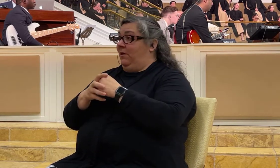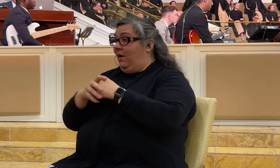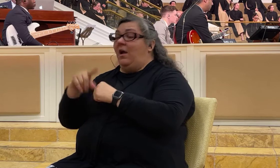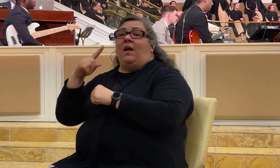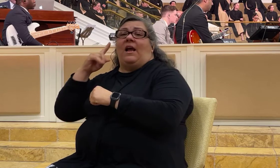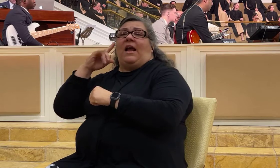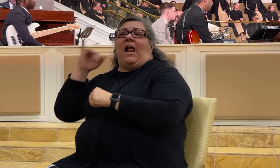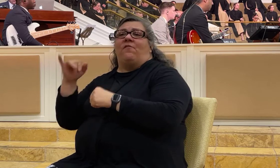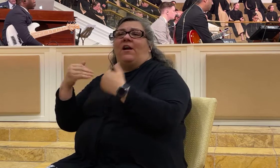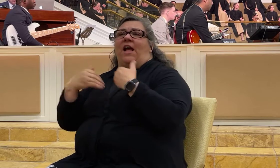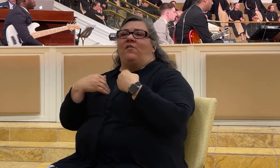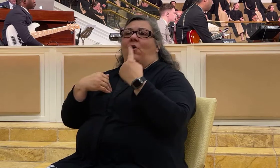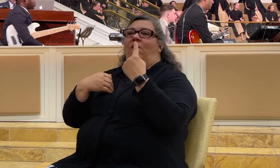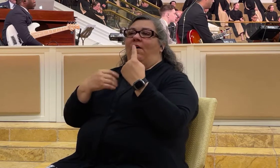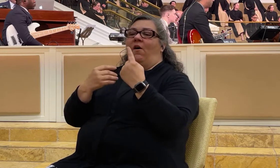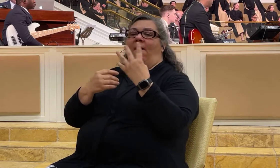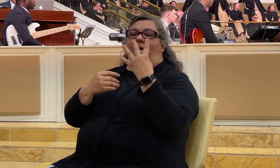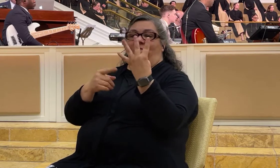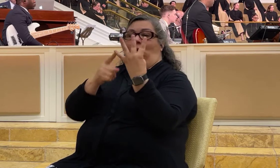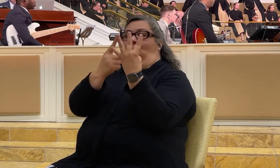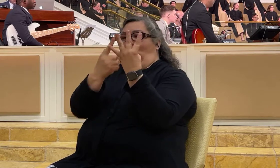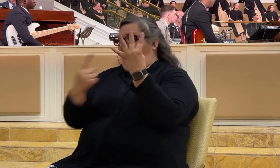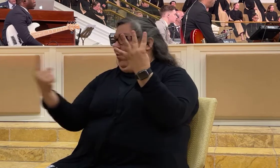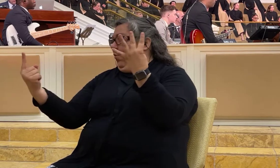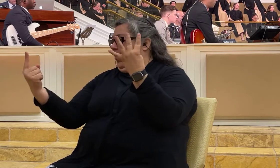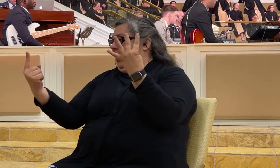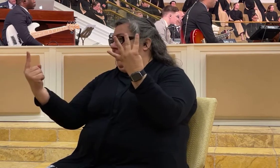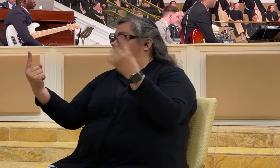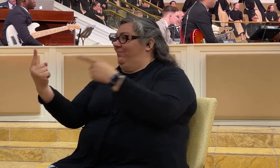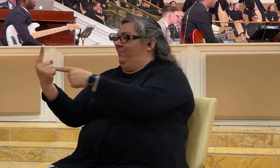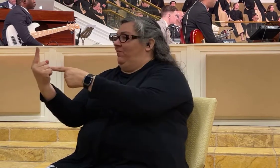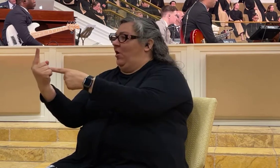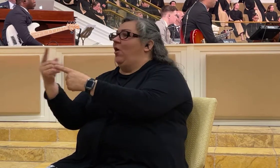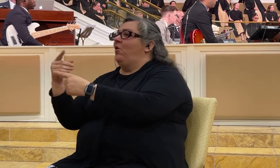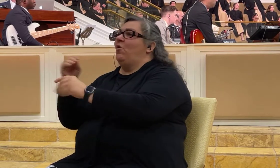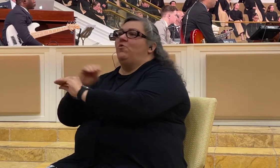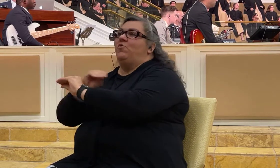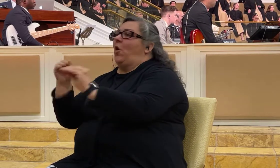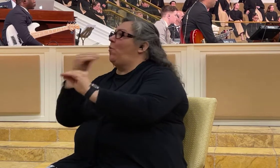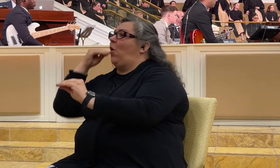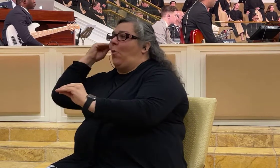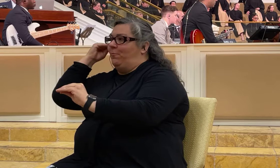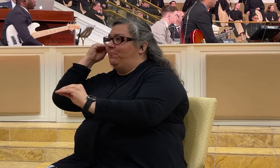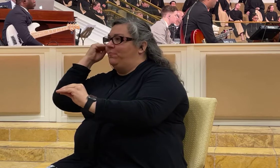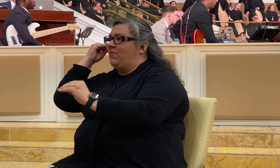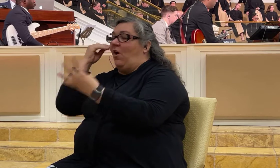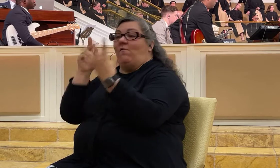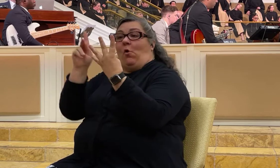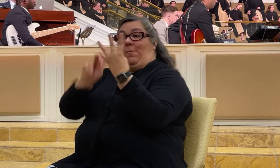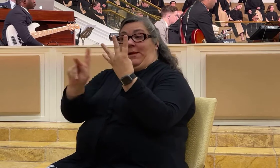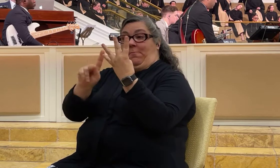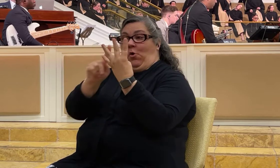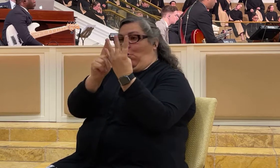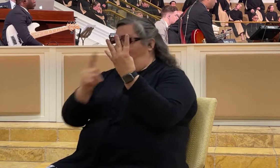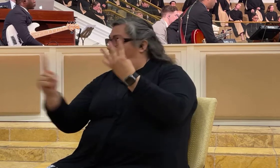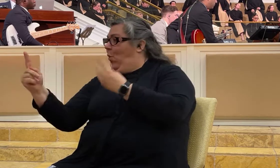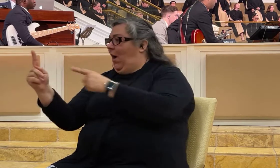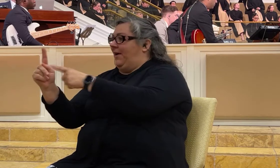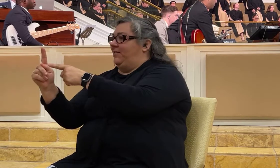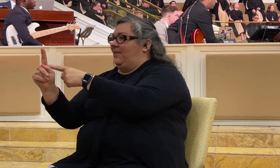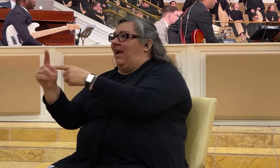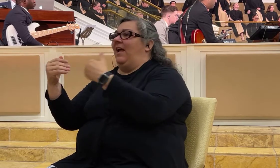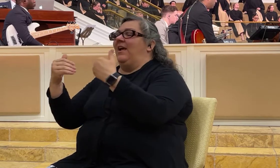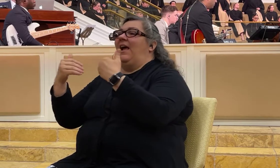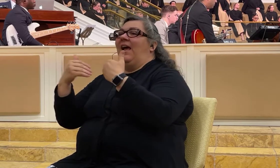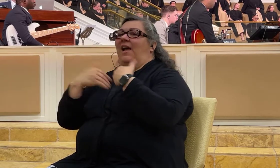has 1 in 4 of all homeless people in America. Out of every 4 homeless people in America, one of them is